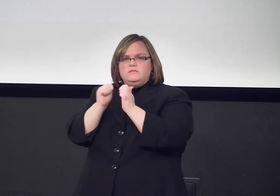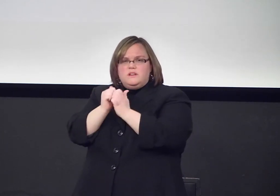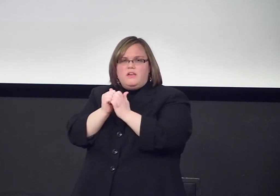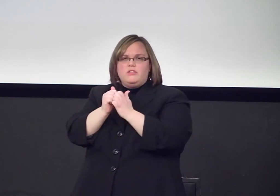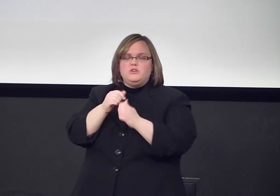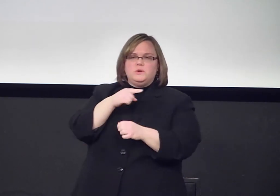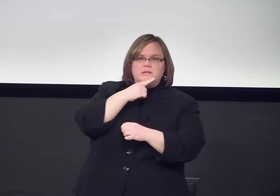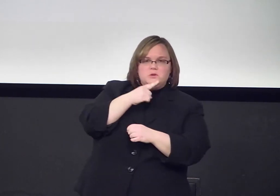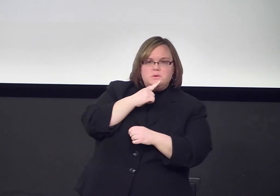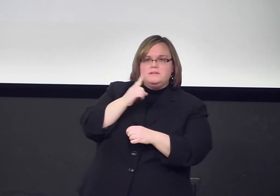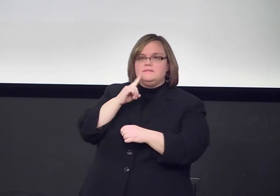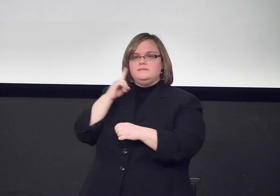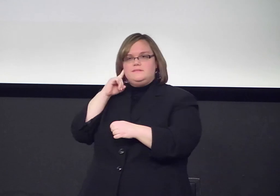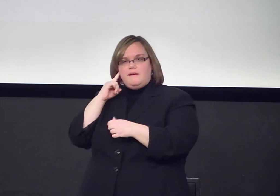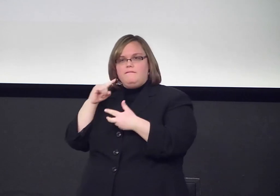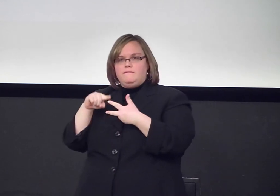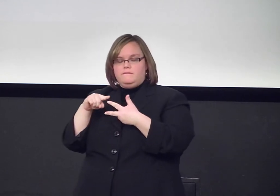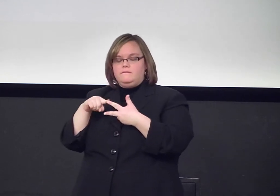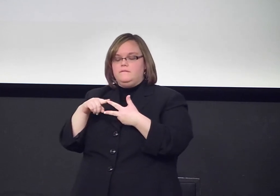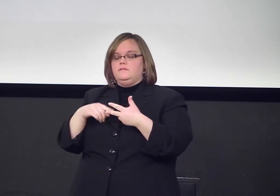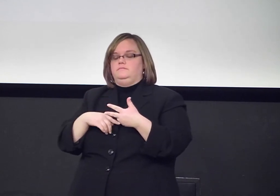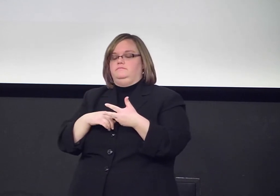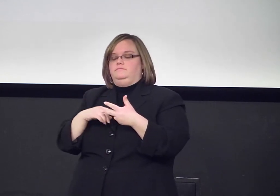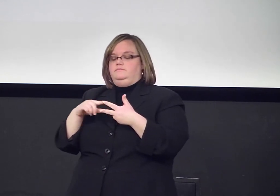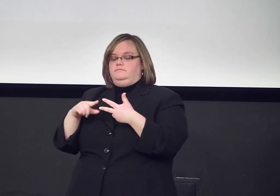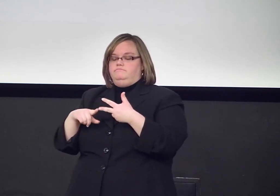The second was a colleague calling another colleague.